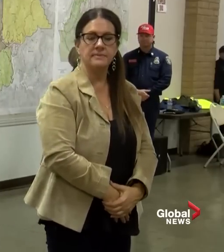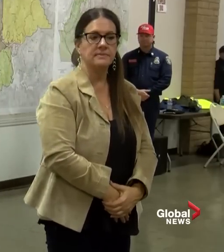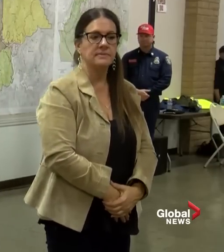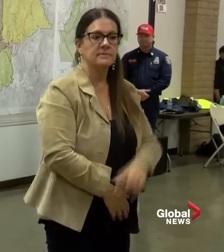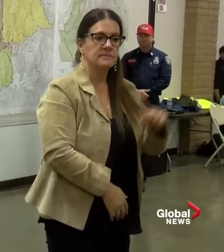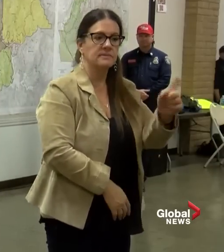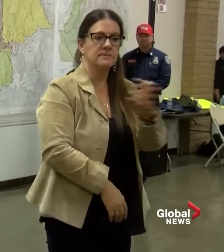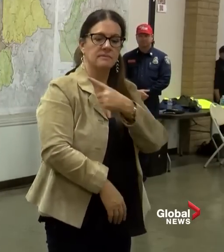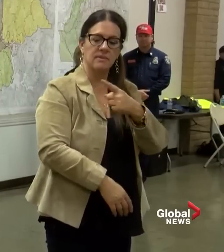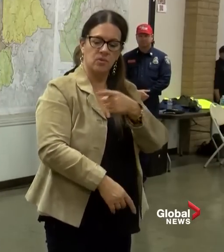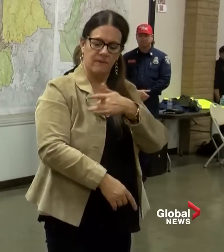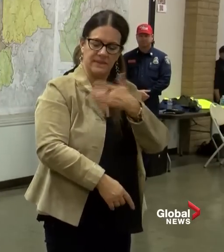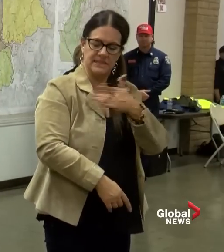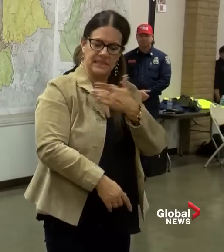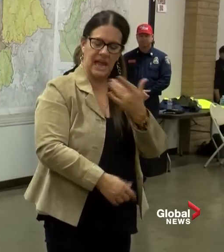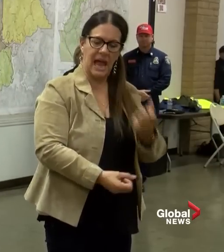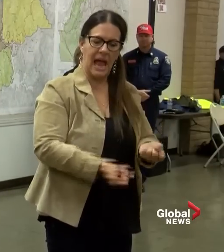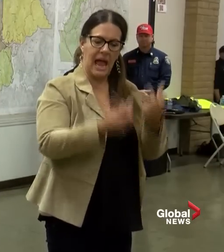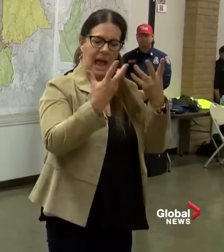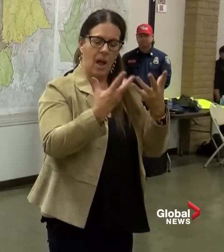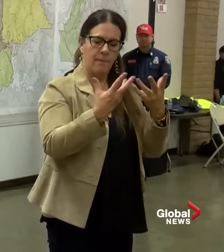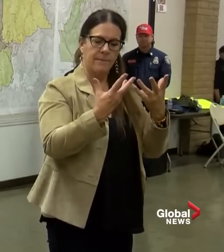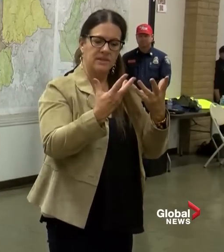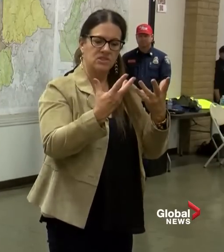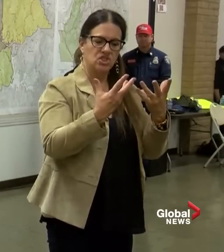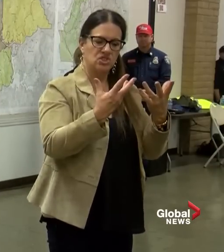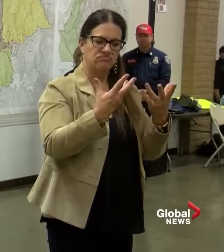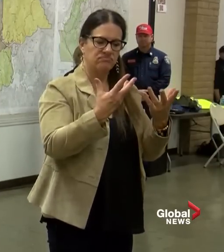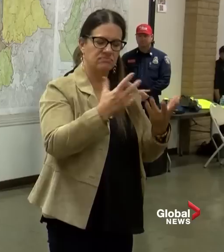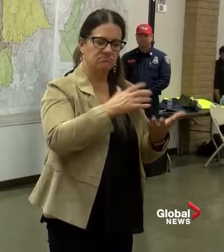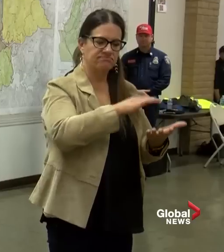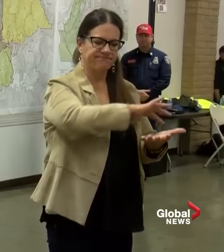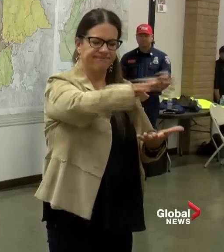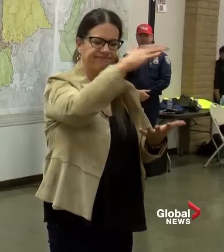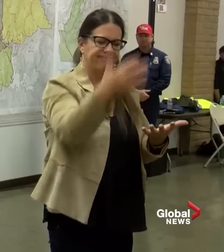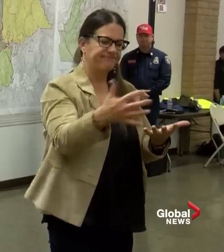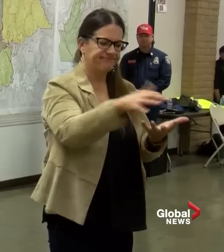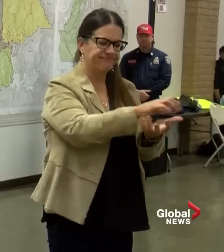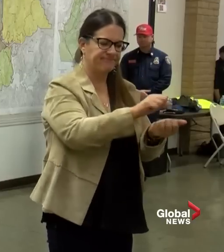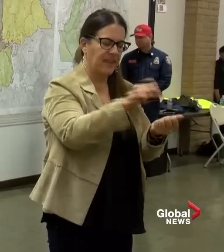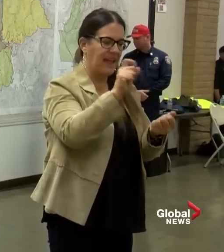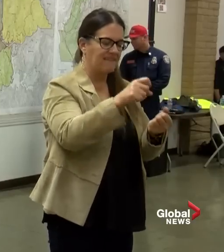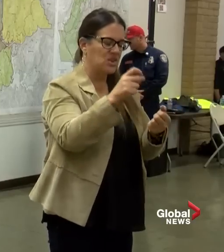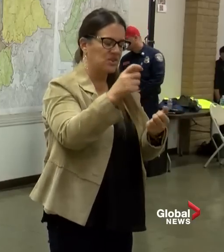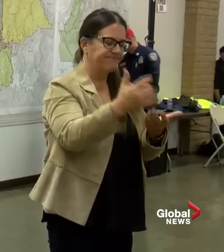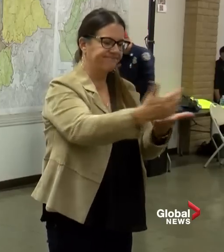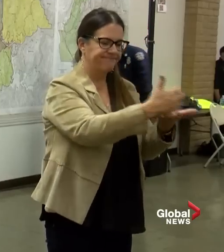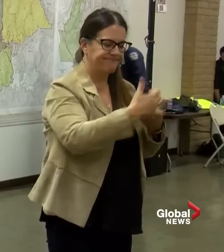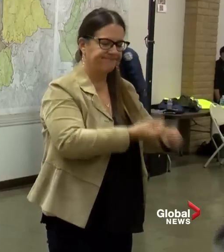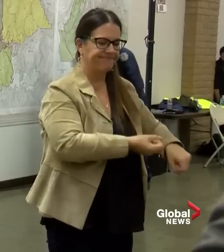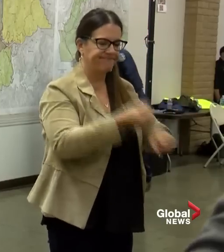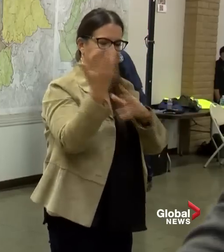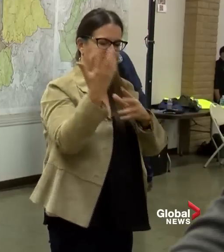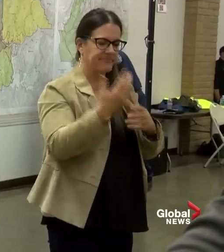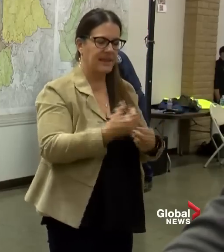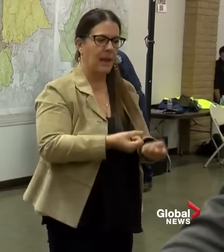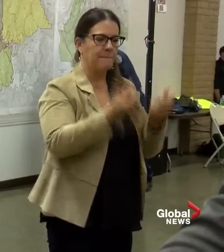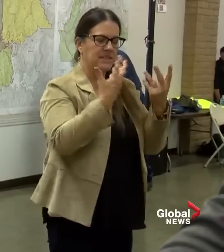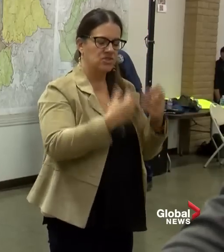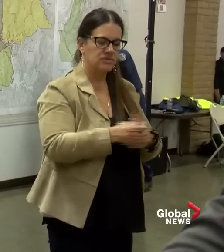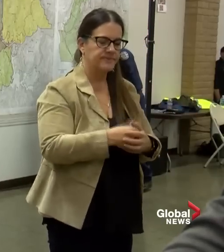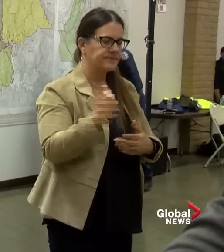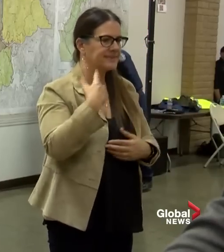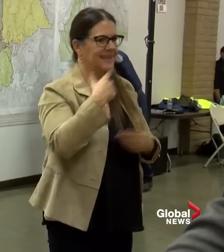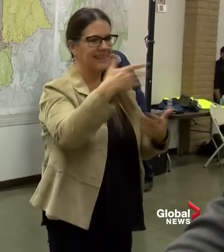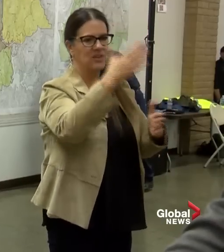Sir, do you have a sense for an estimate for how much debris overall you'll have to remove? All I can do is let